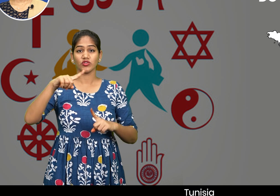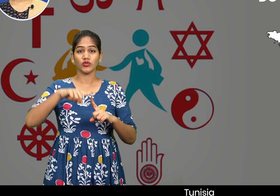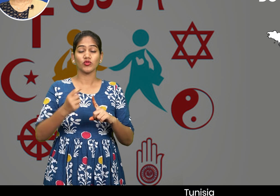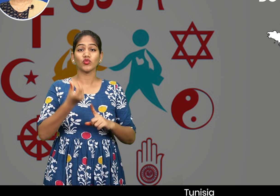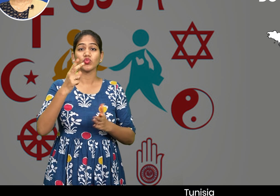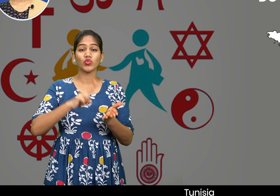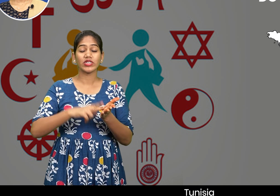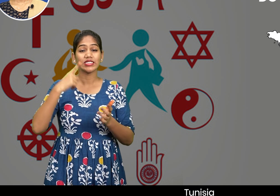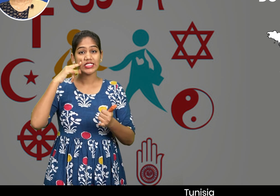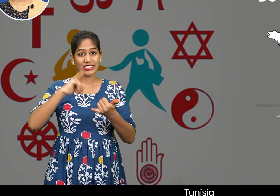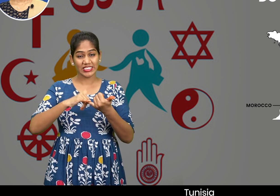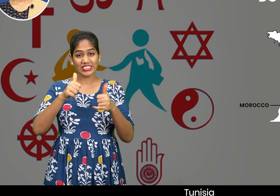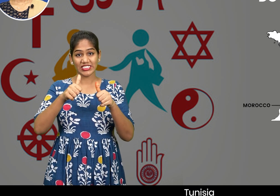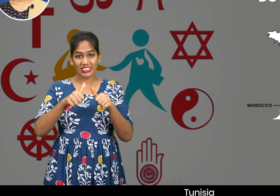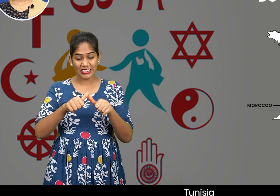Tunisia,